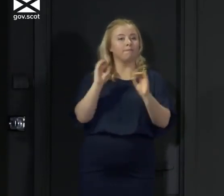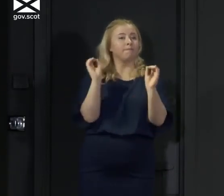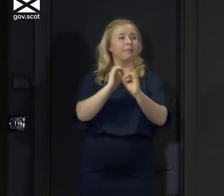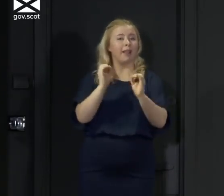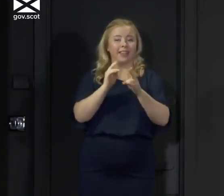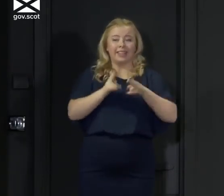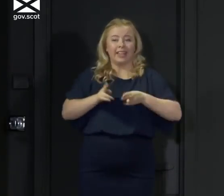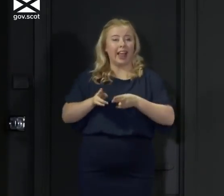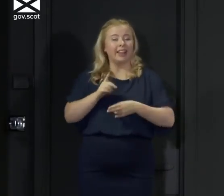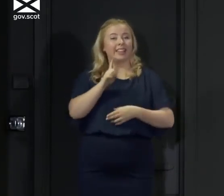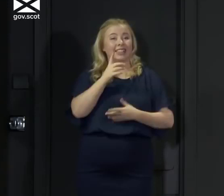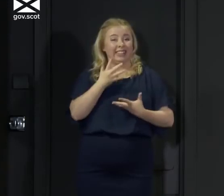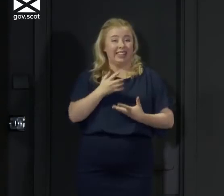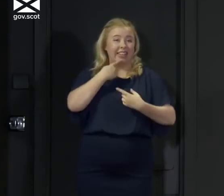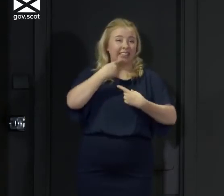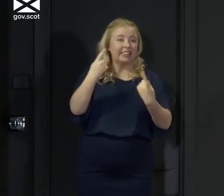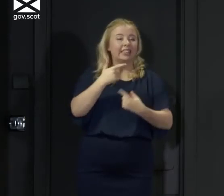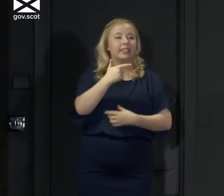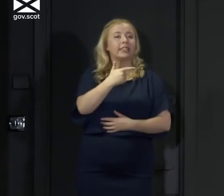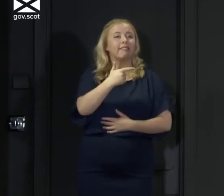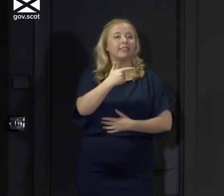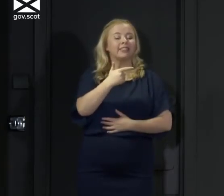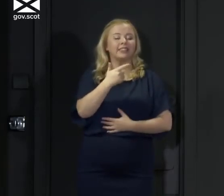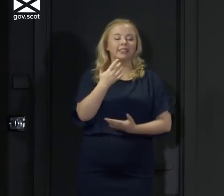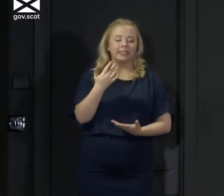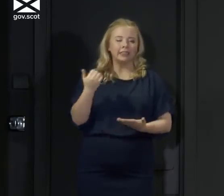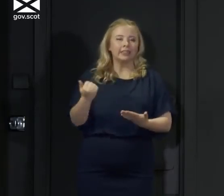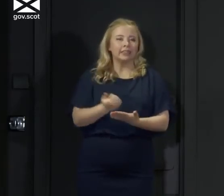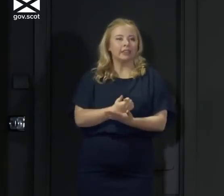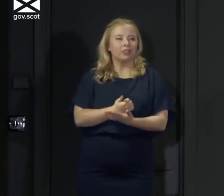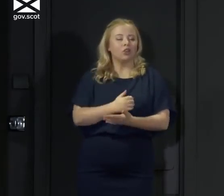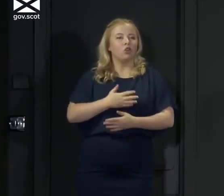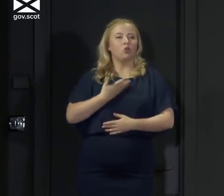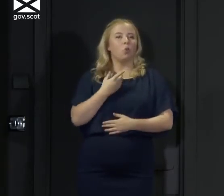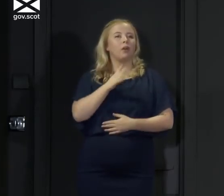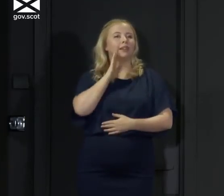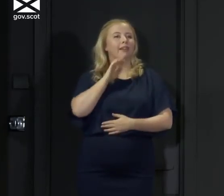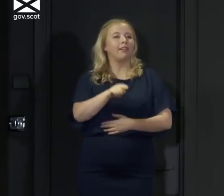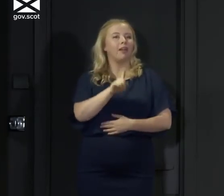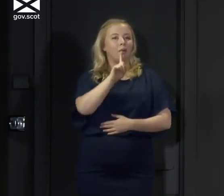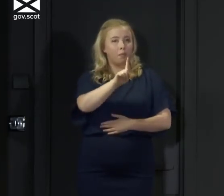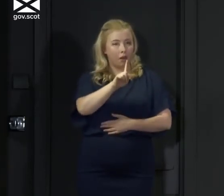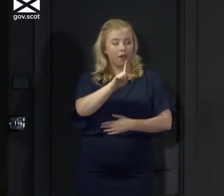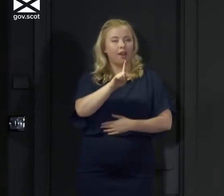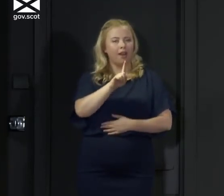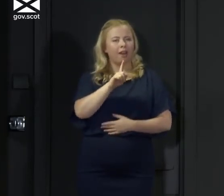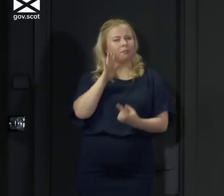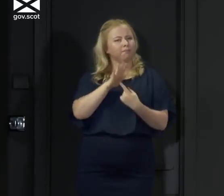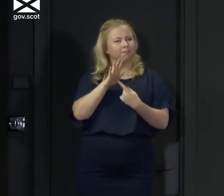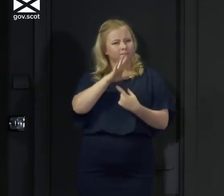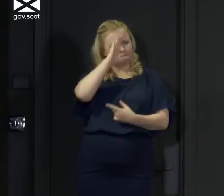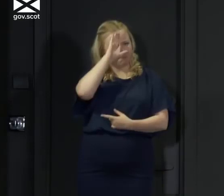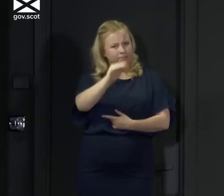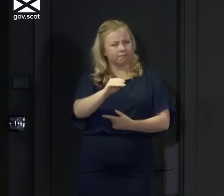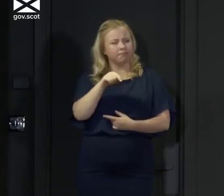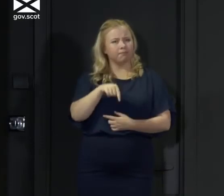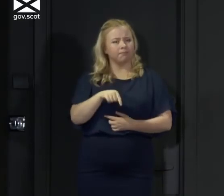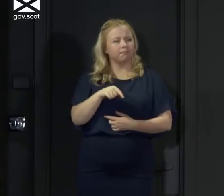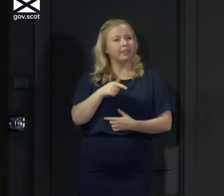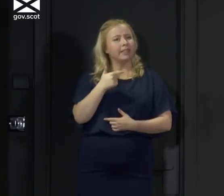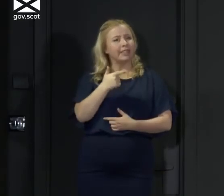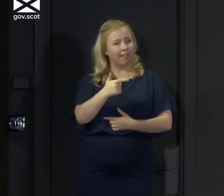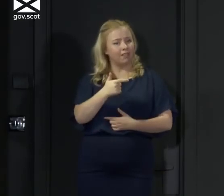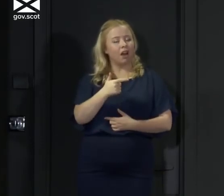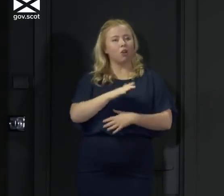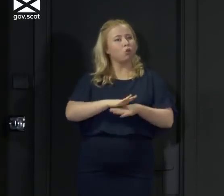deaths, today's figure of 7 is, of course, not what we would have wanted to hear. But I think it's important to stress that